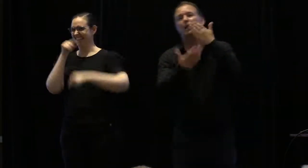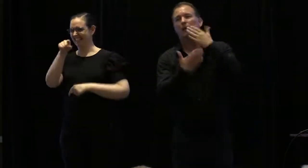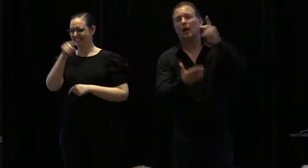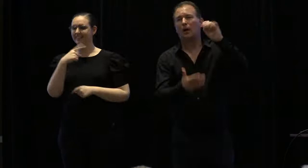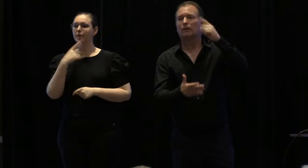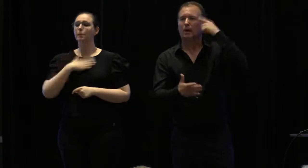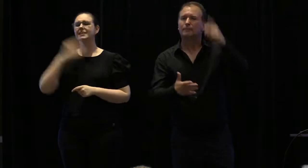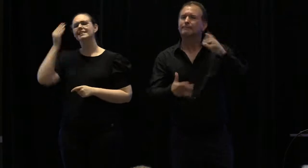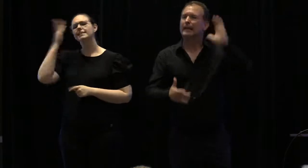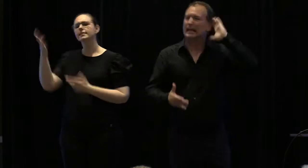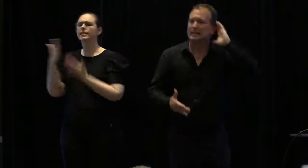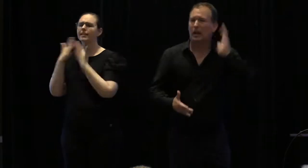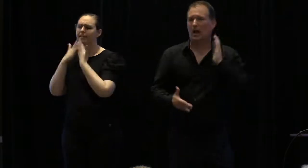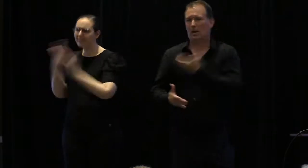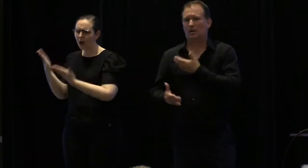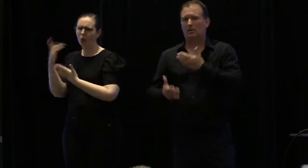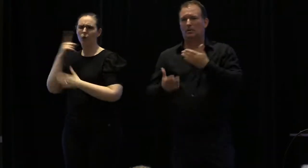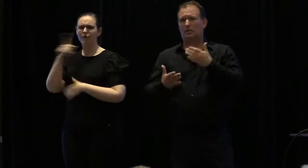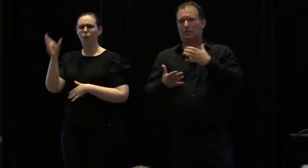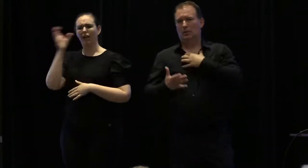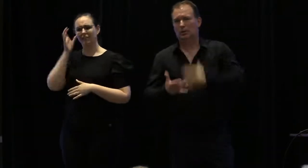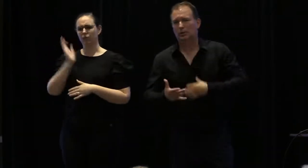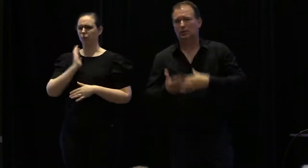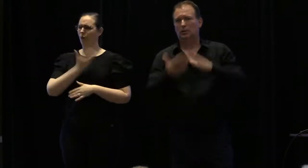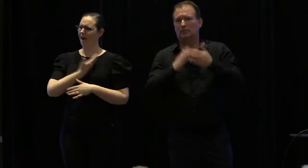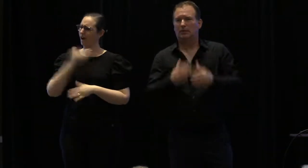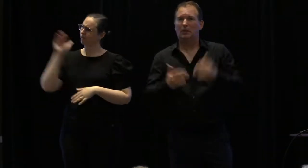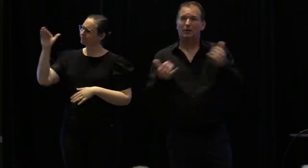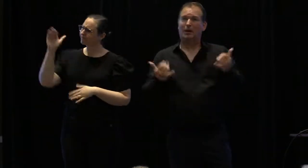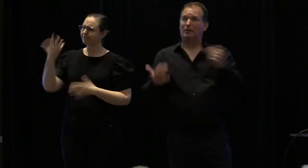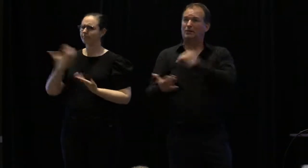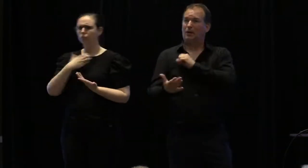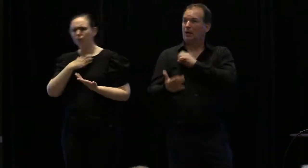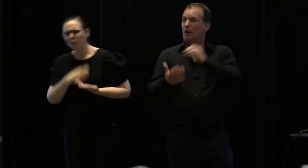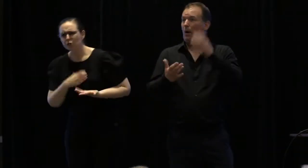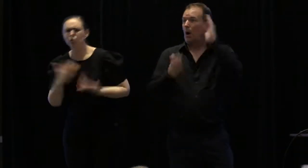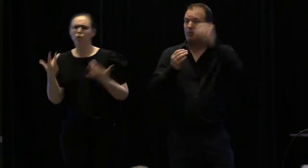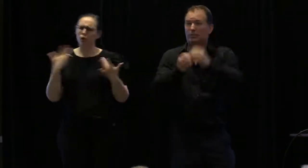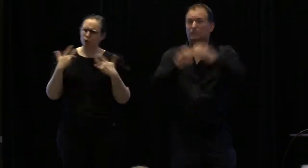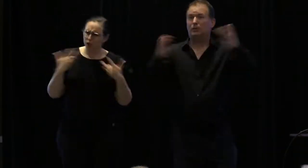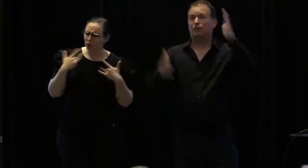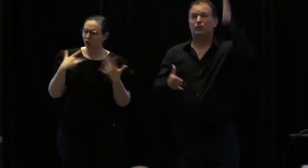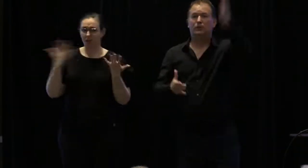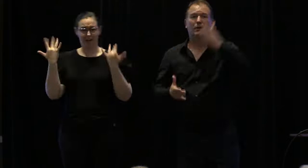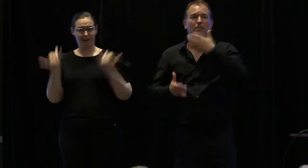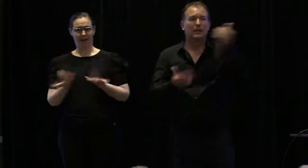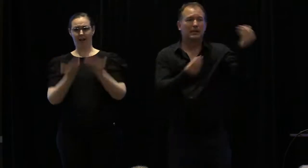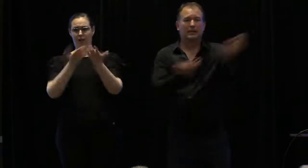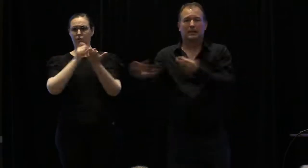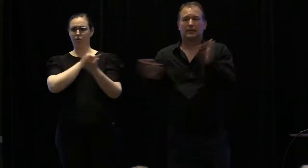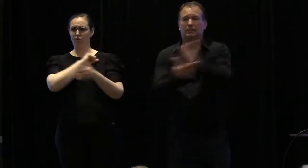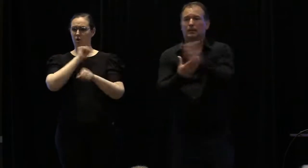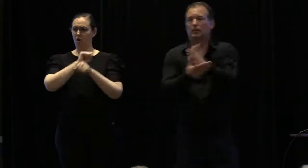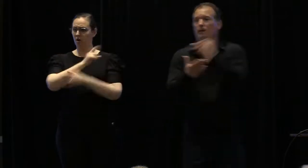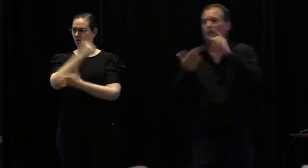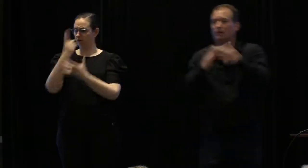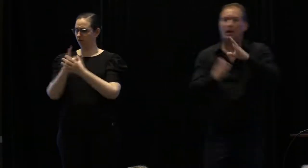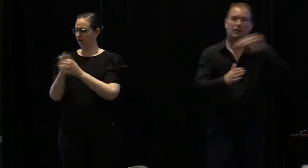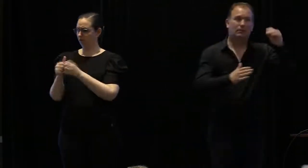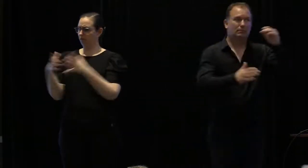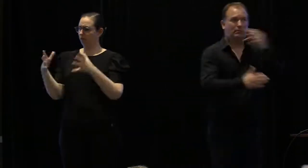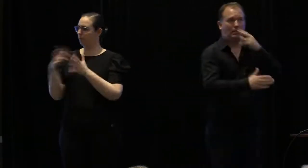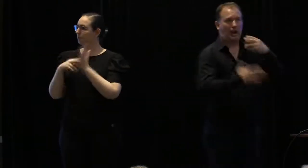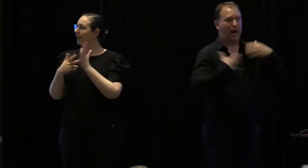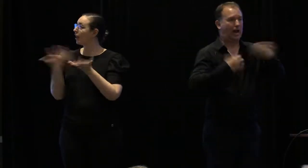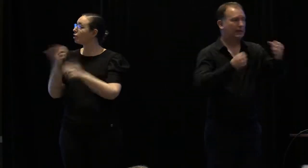But if you could pass on our thanks to Kieran for being such a great listener. Hopefully the position that Scott